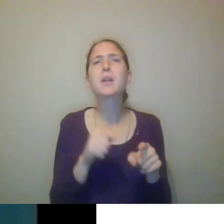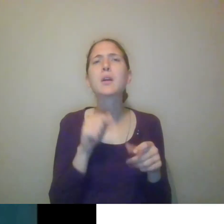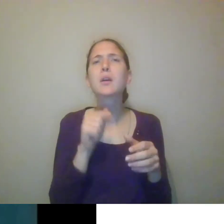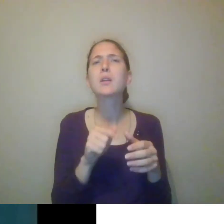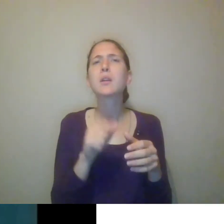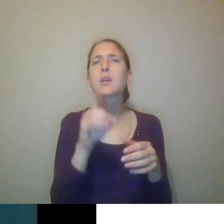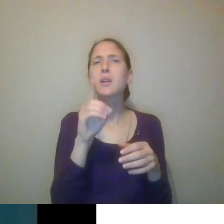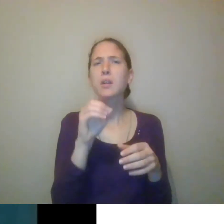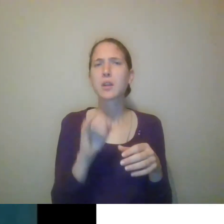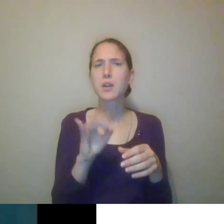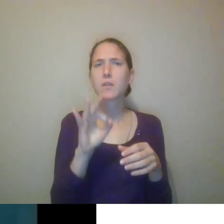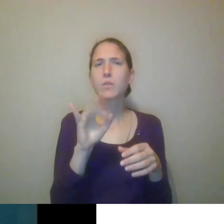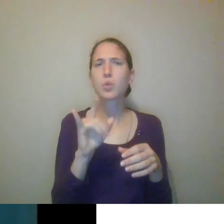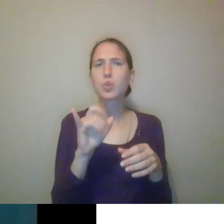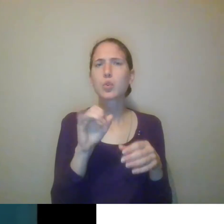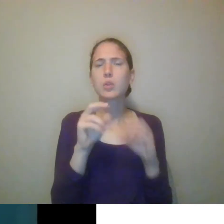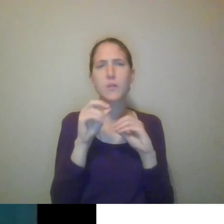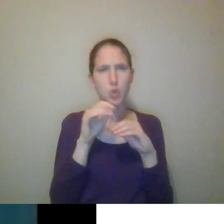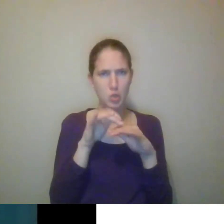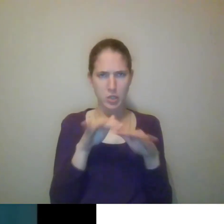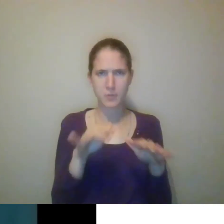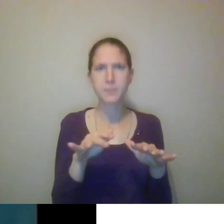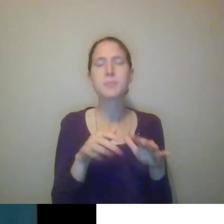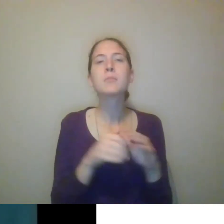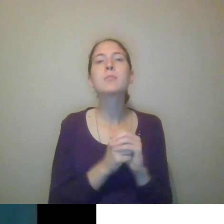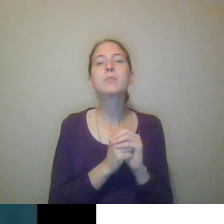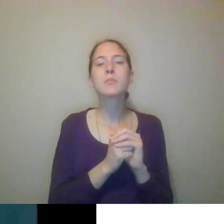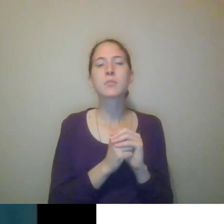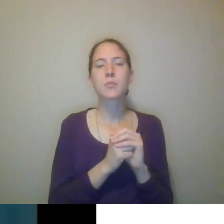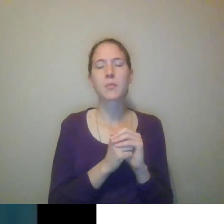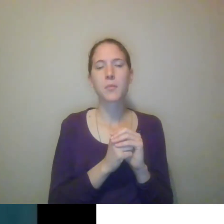happening here is diffusion. All right?